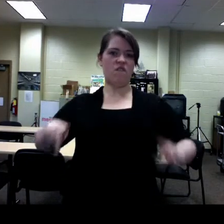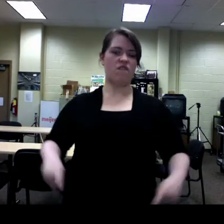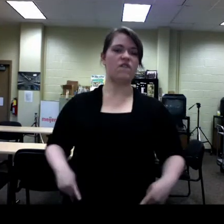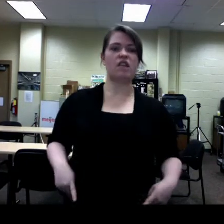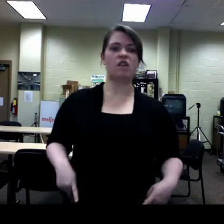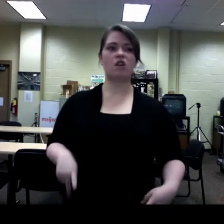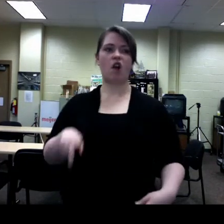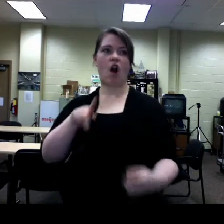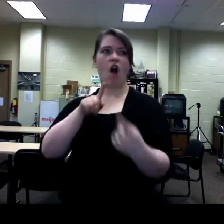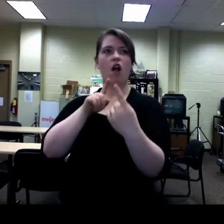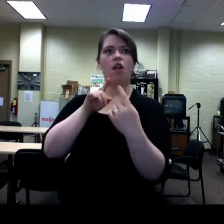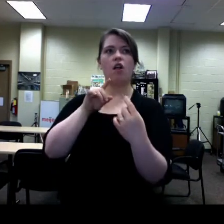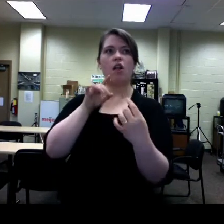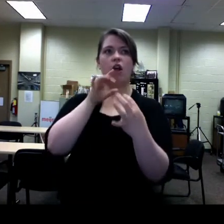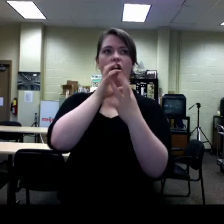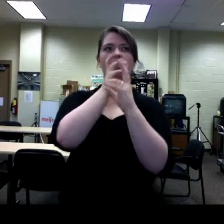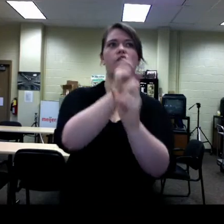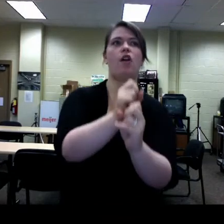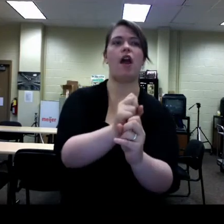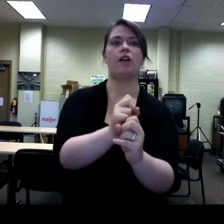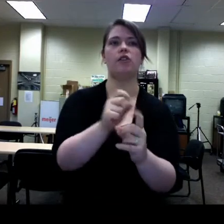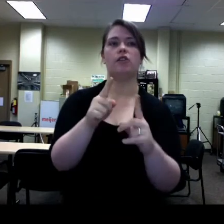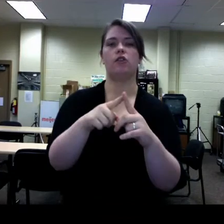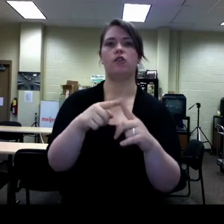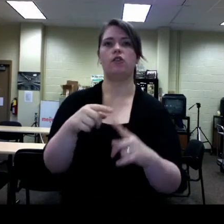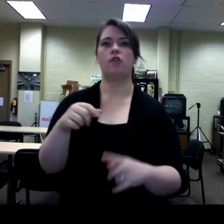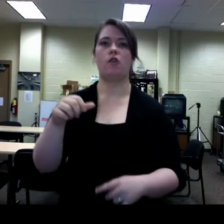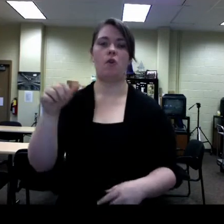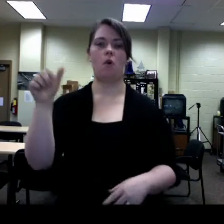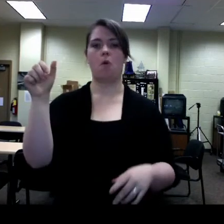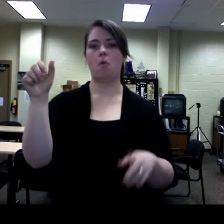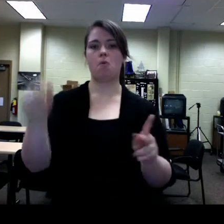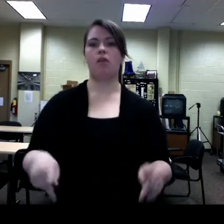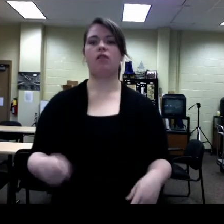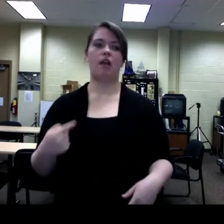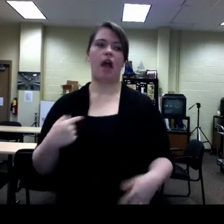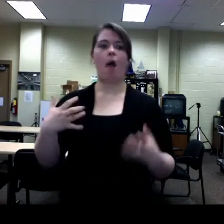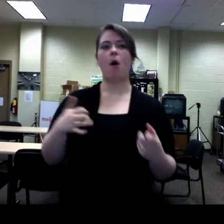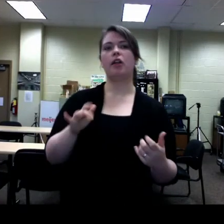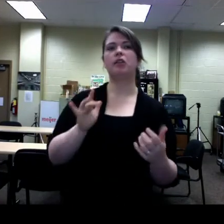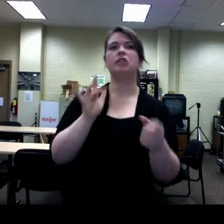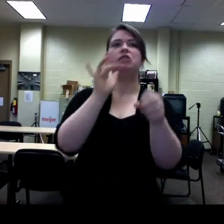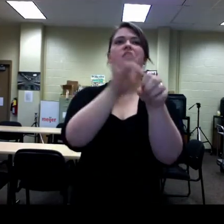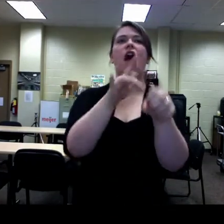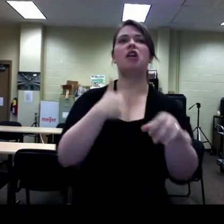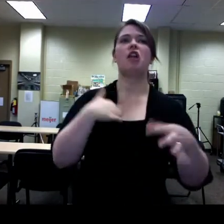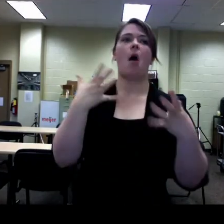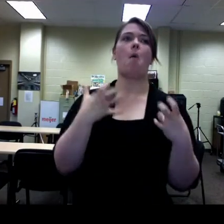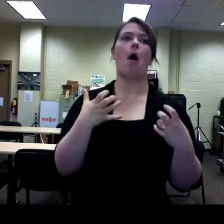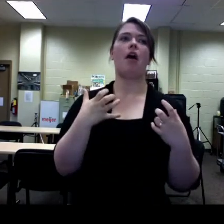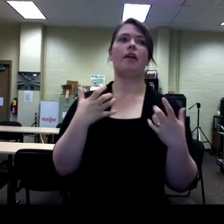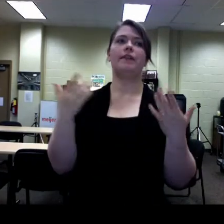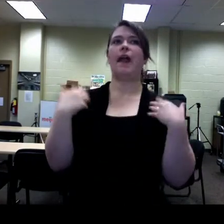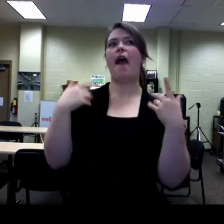This is, I want to touch them. I want to have sex with them. I want, depending on their developmental stages, but this is that physical